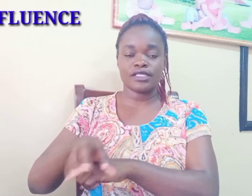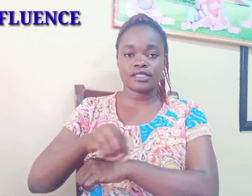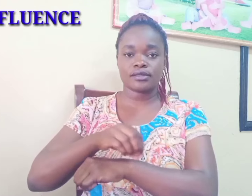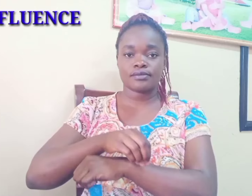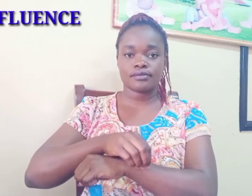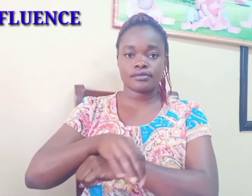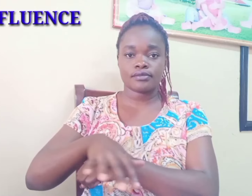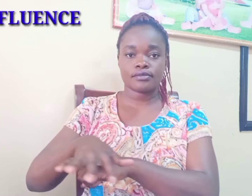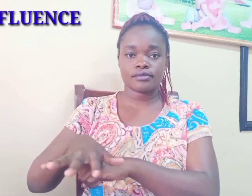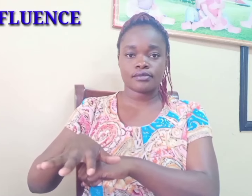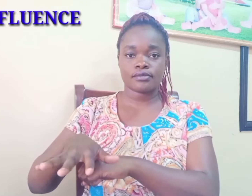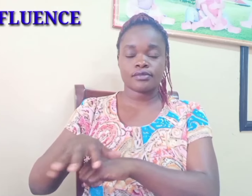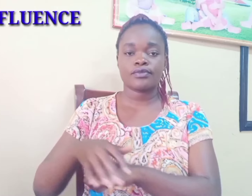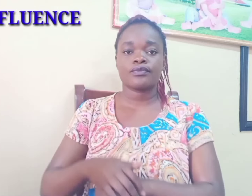Influence.